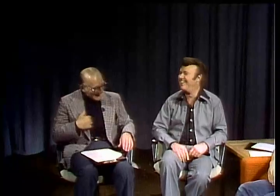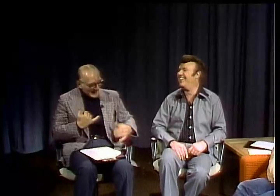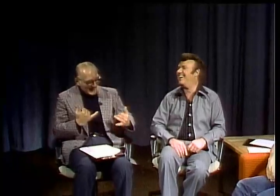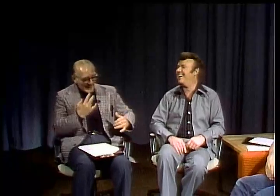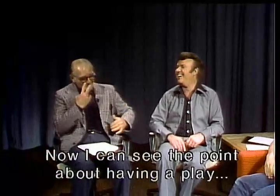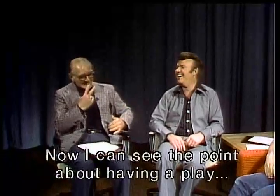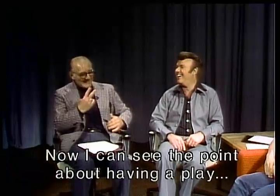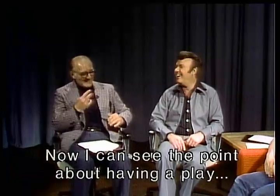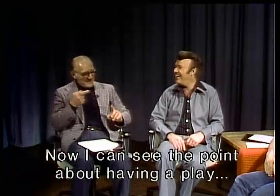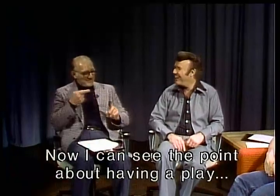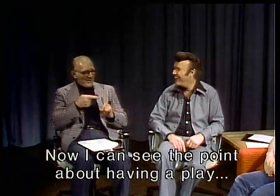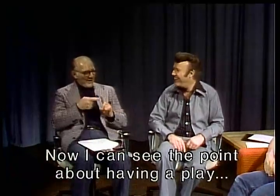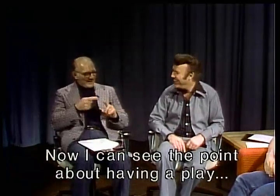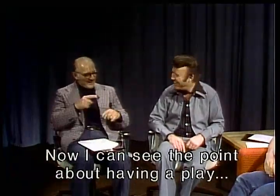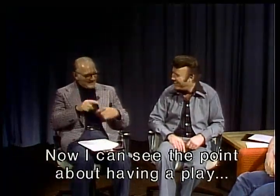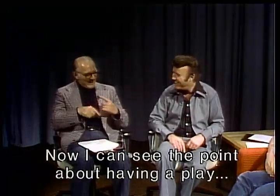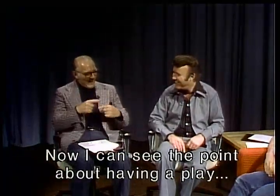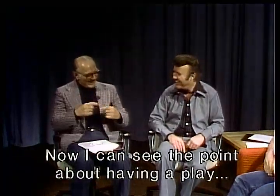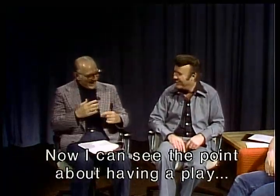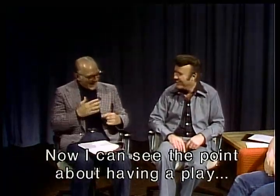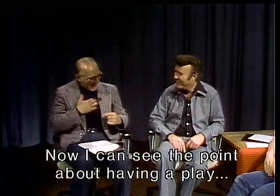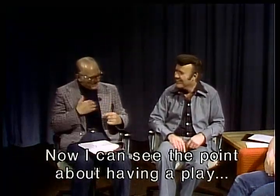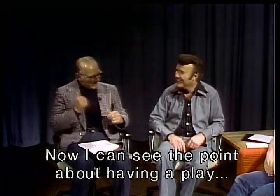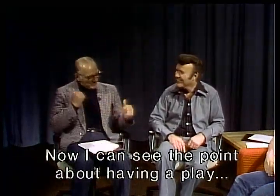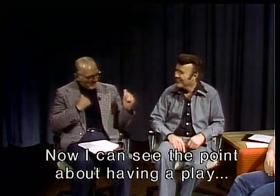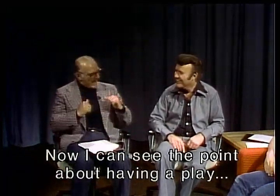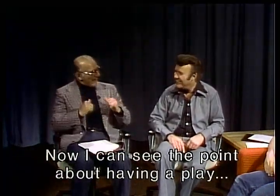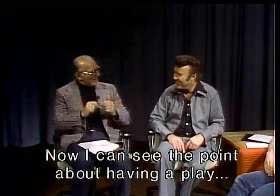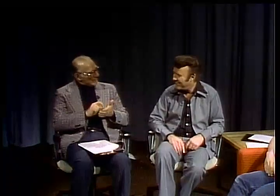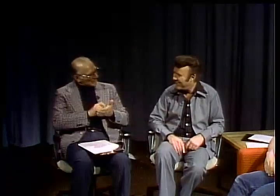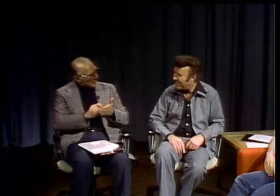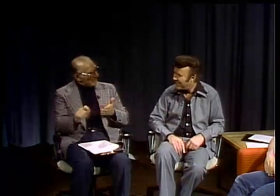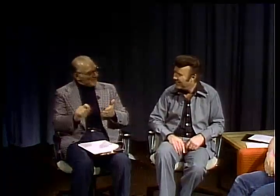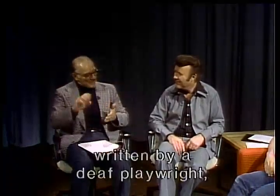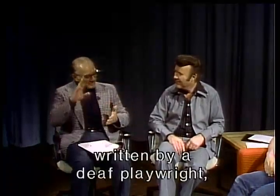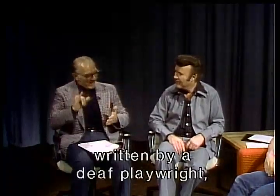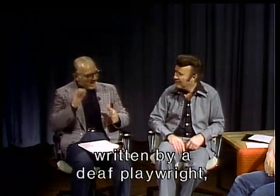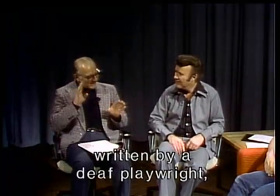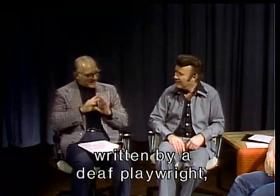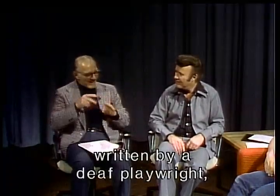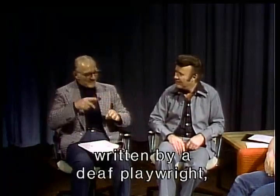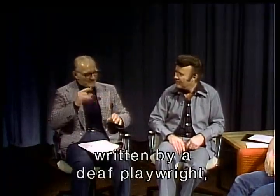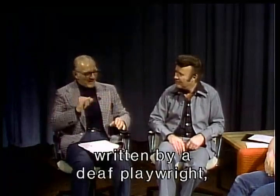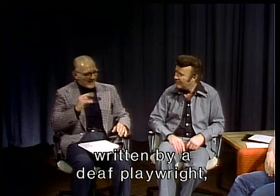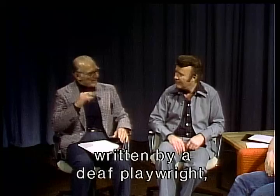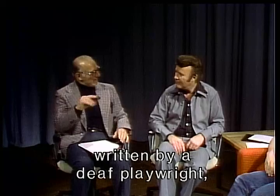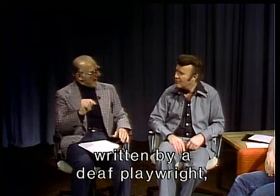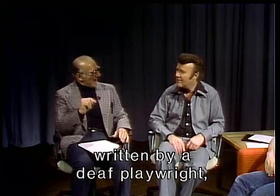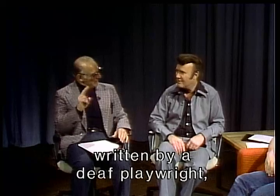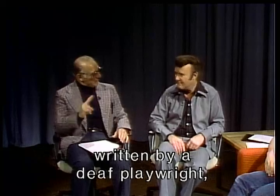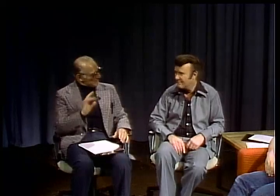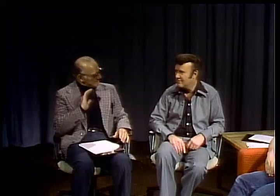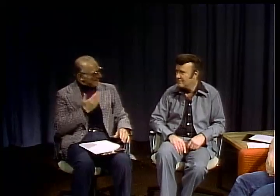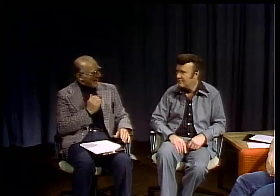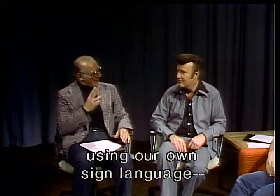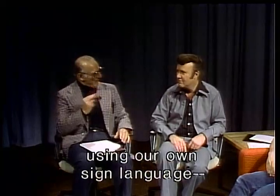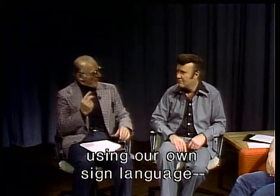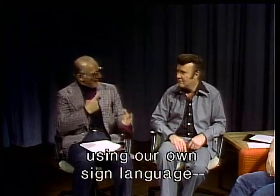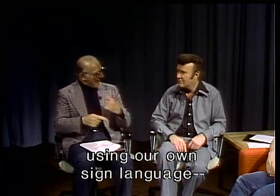And I see the point about having the play written by deaf playwright using their own